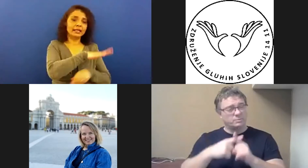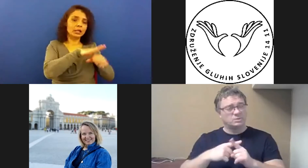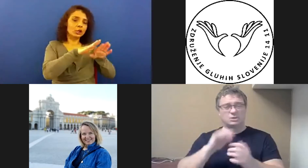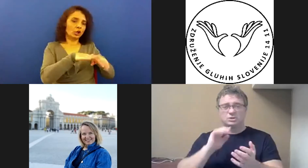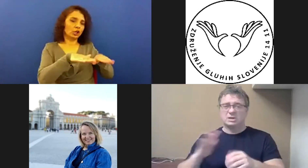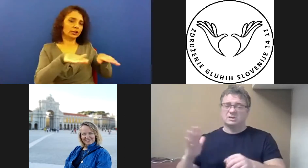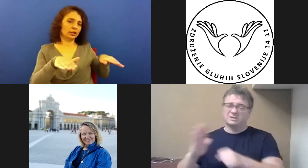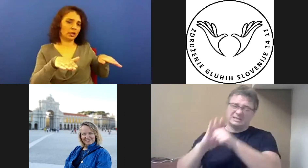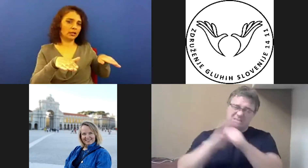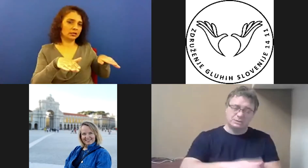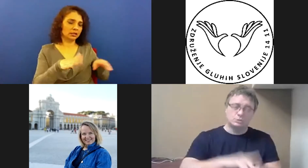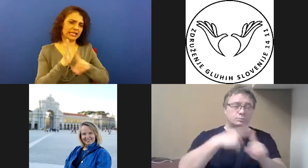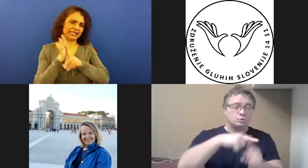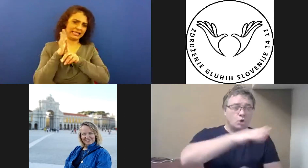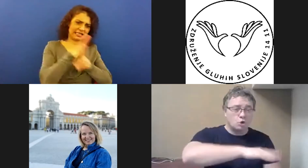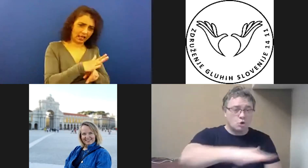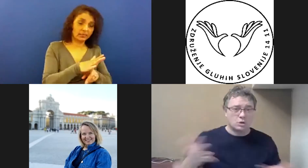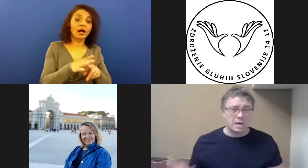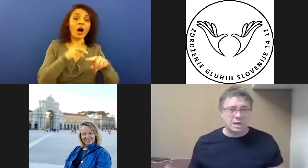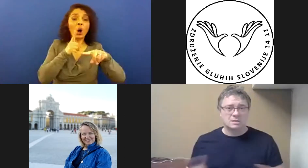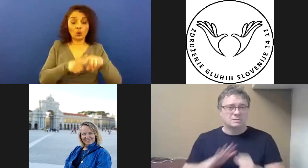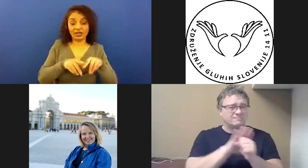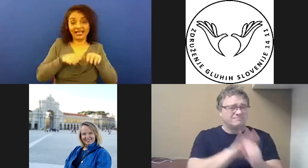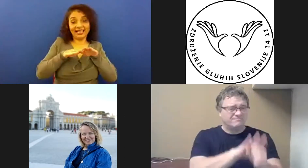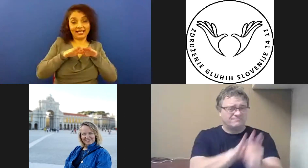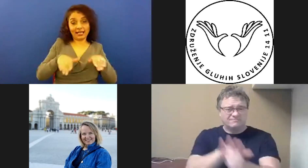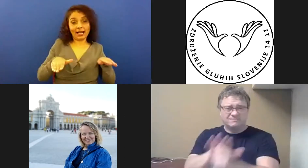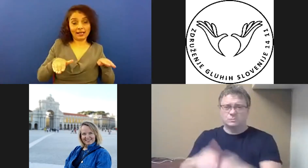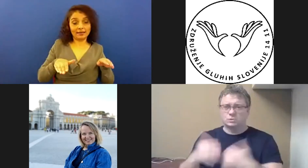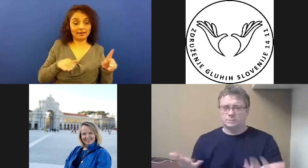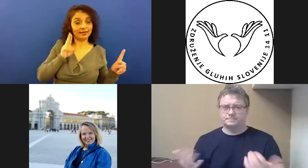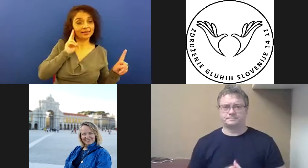let alone for a Roma deaf woman to find work. They're